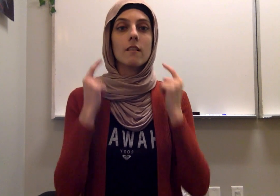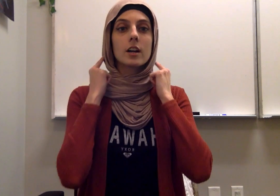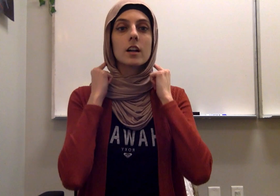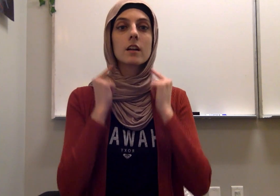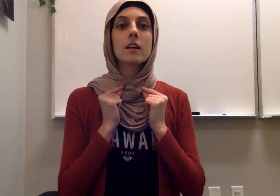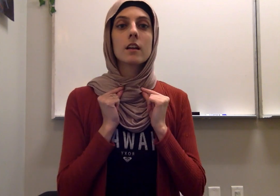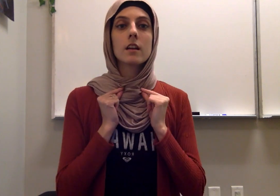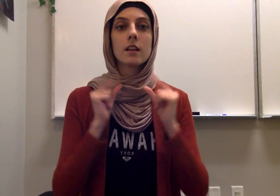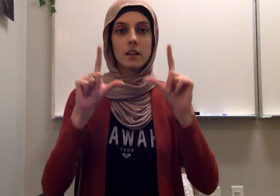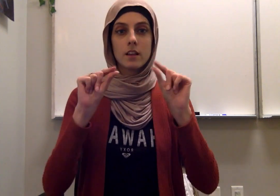collar,